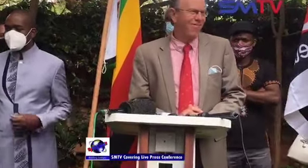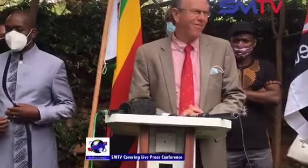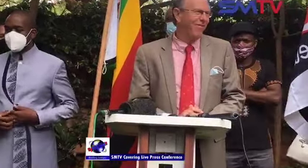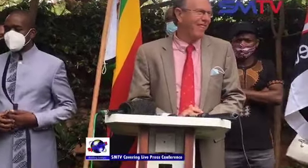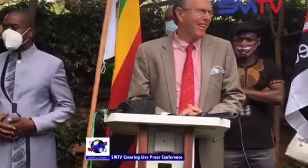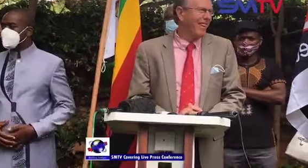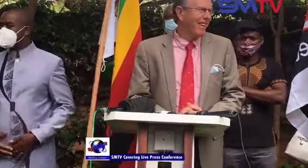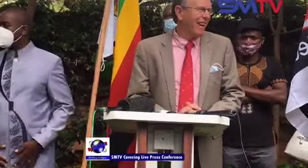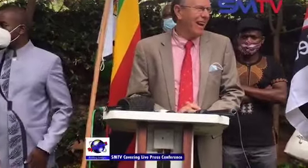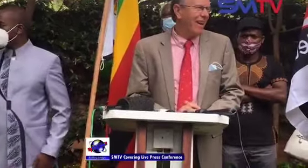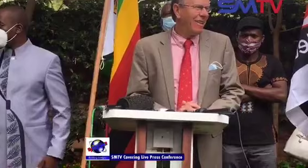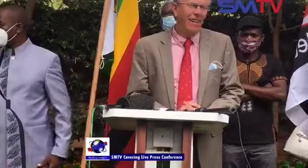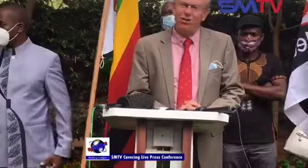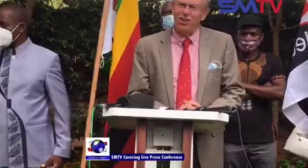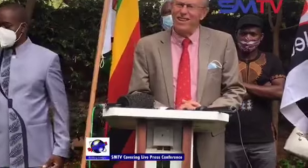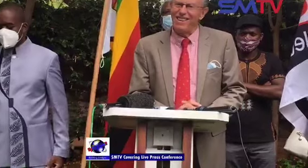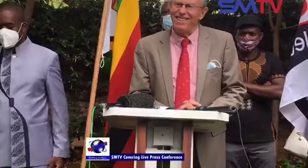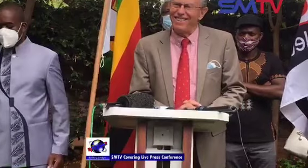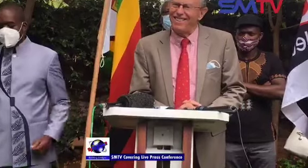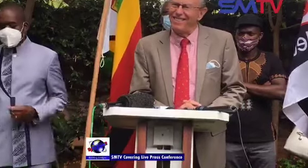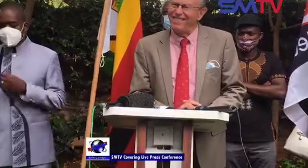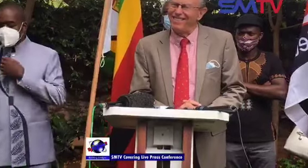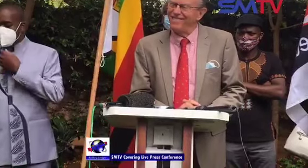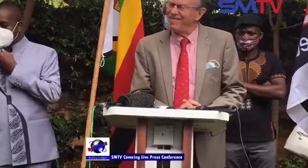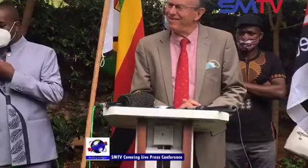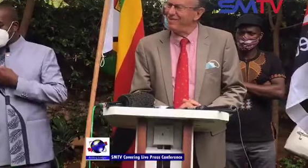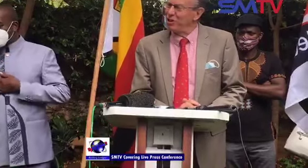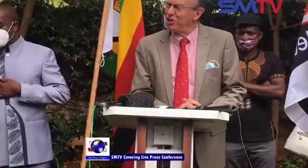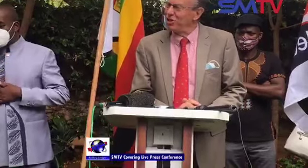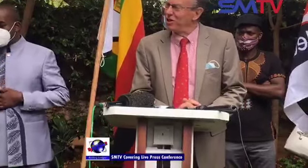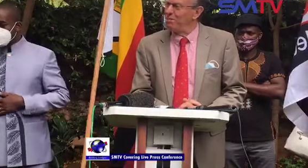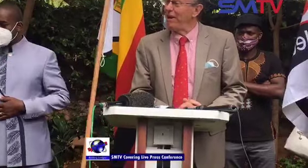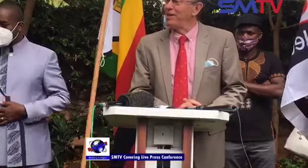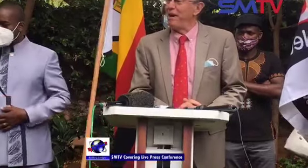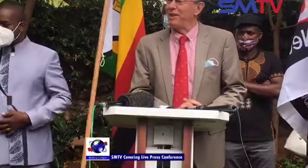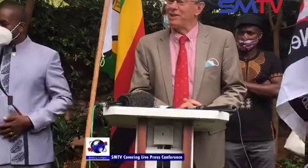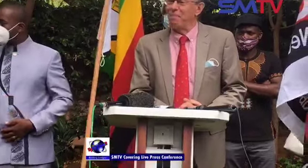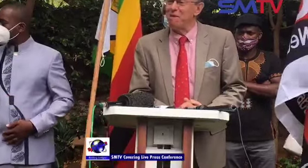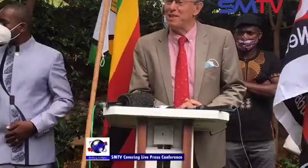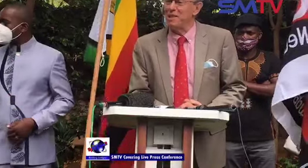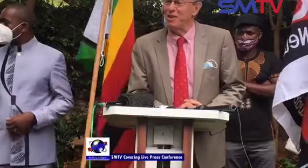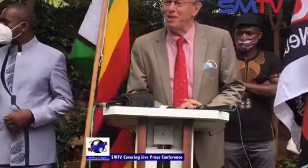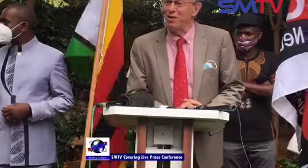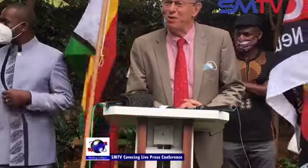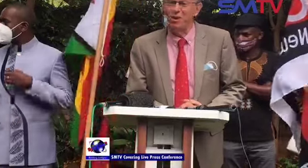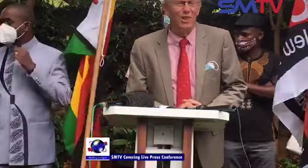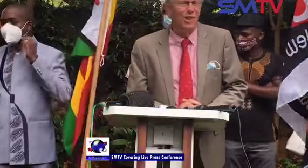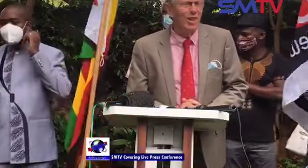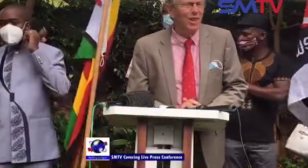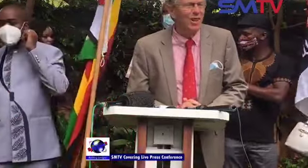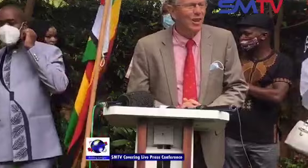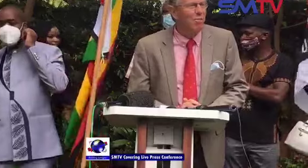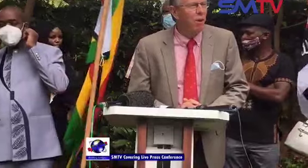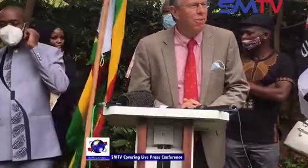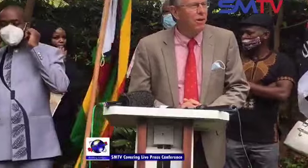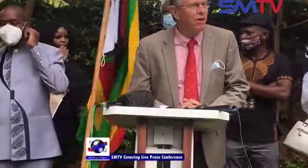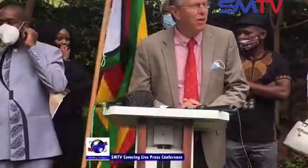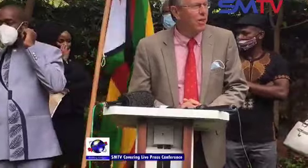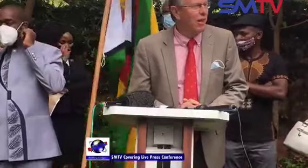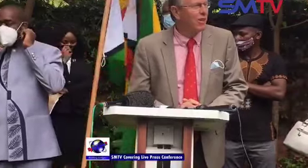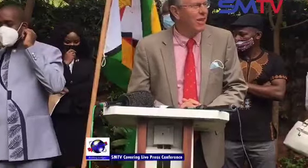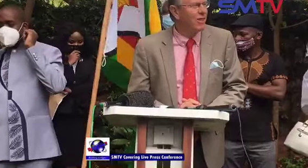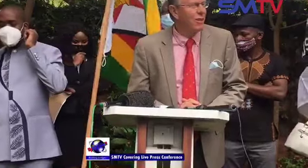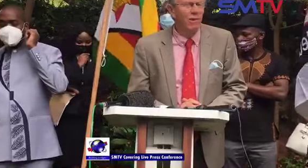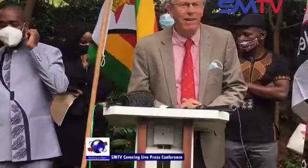country. Our country, which is bounded by the Zambezi to the north and the Limpopo to